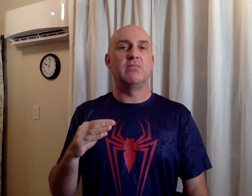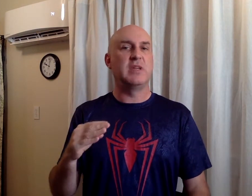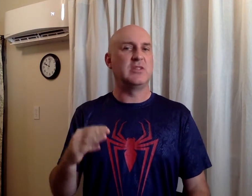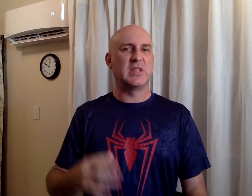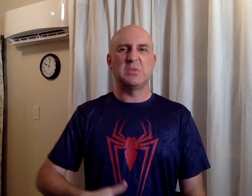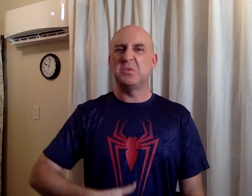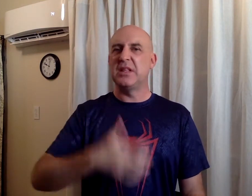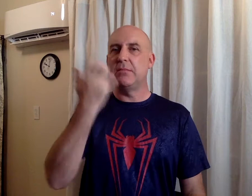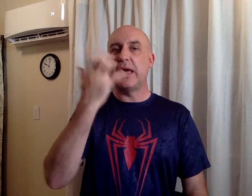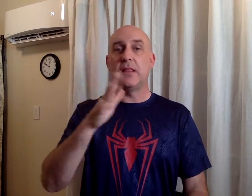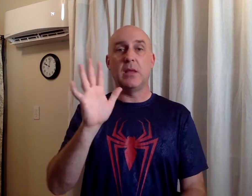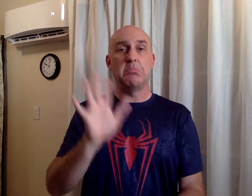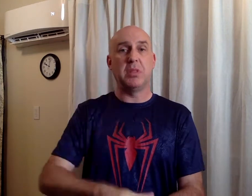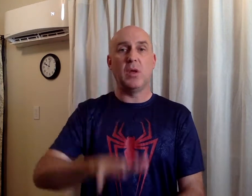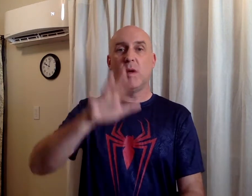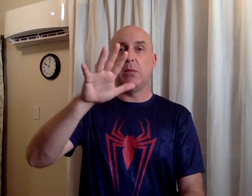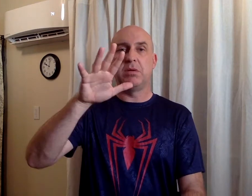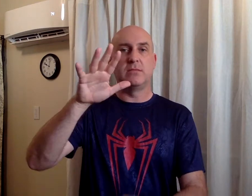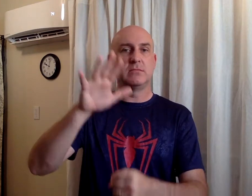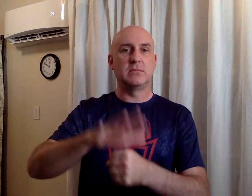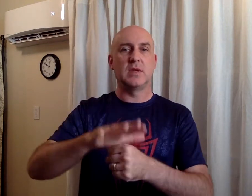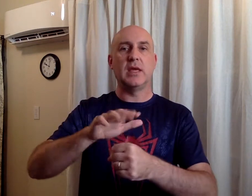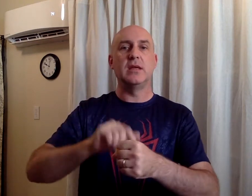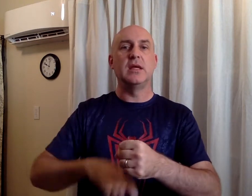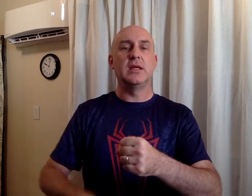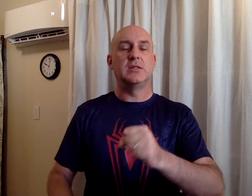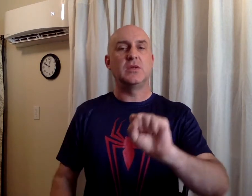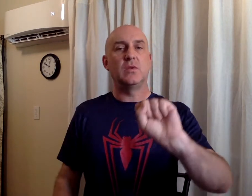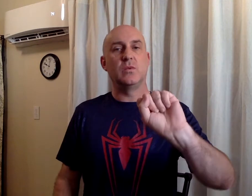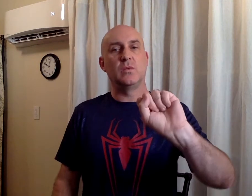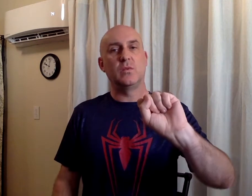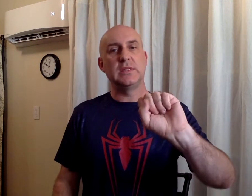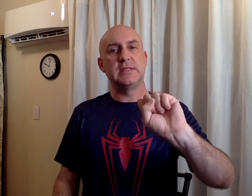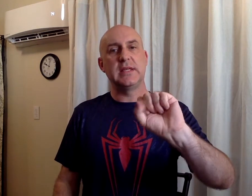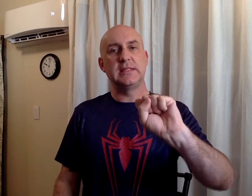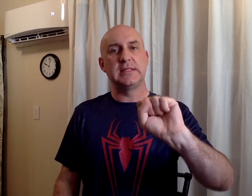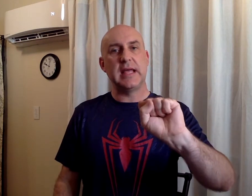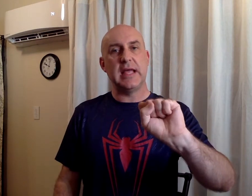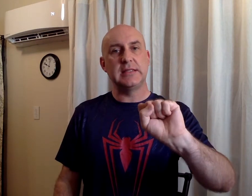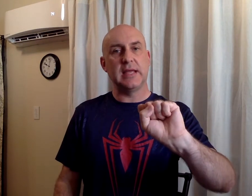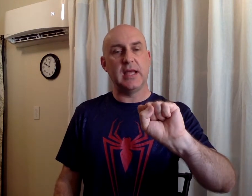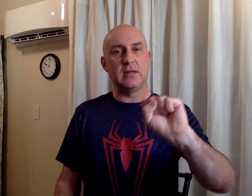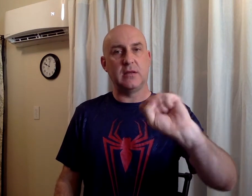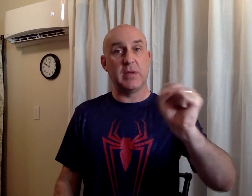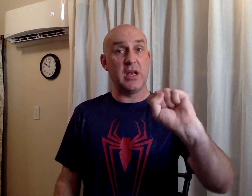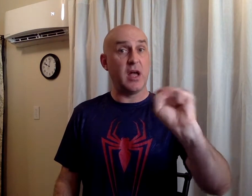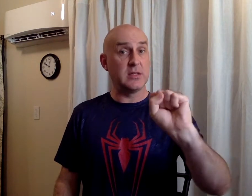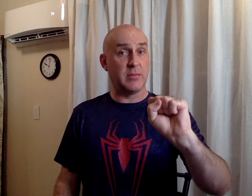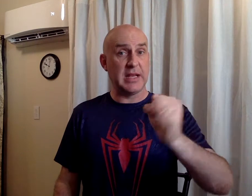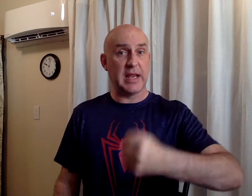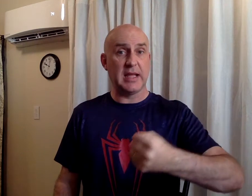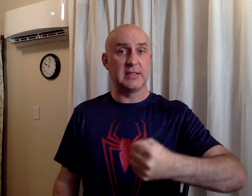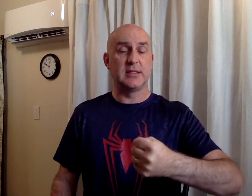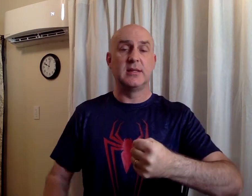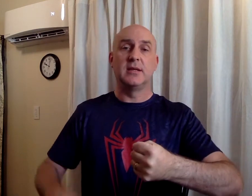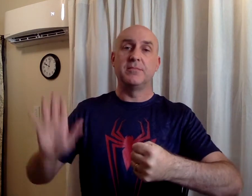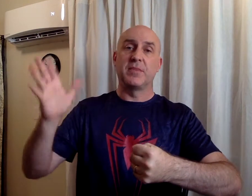they just get really mad and they blow up. Okay? So what the sign is S hand on my non-dominant hand.